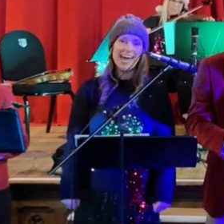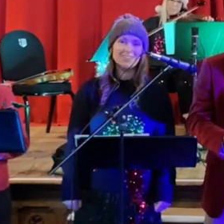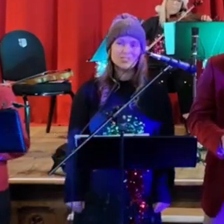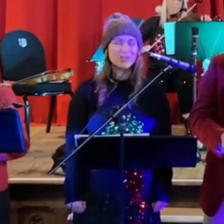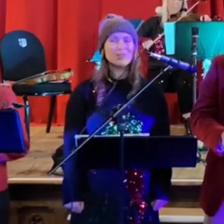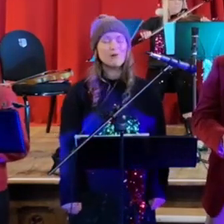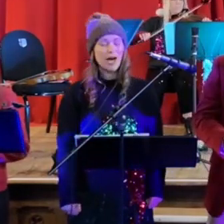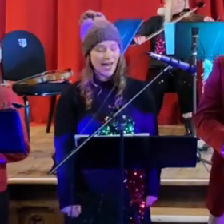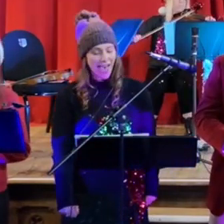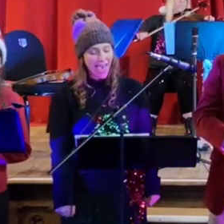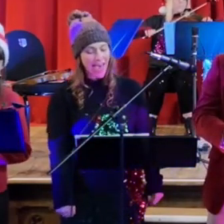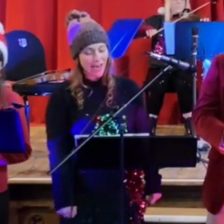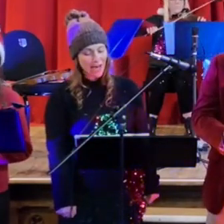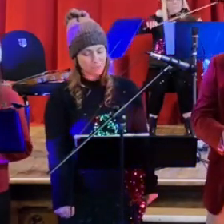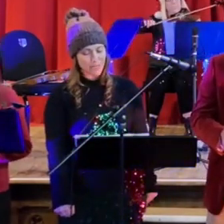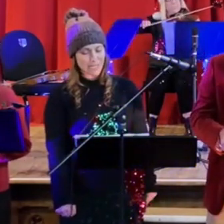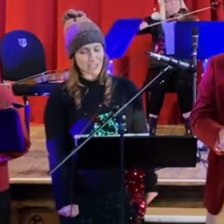send you a happy new